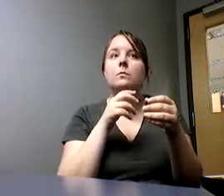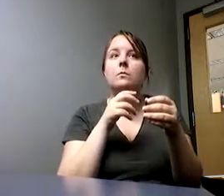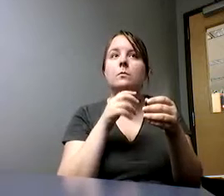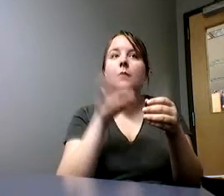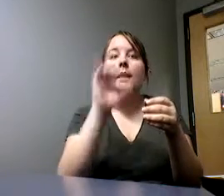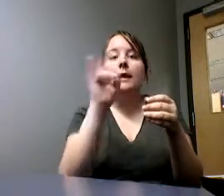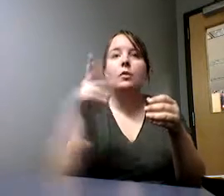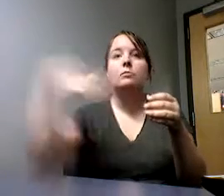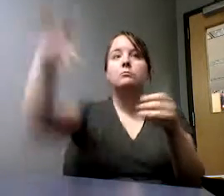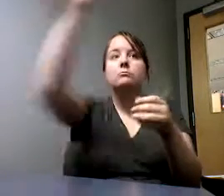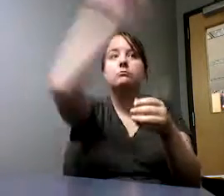can